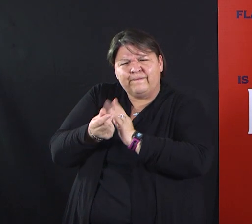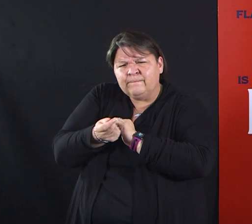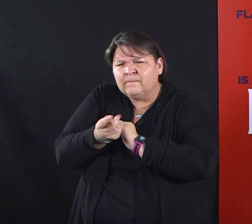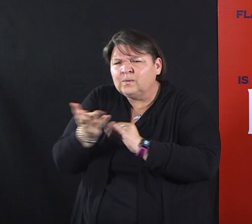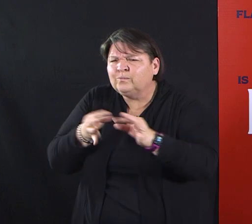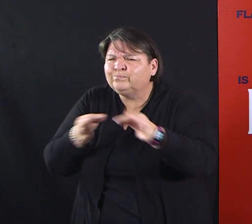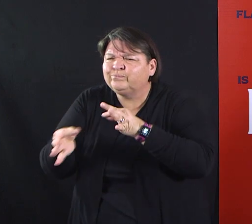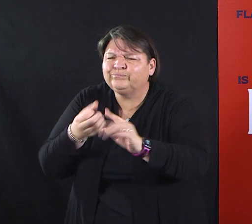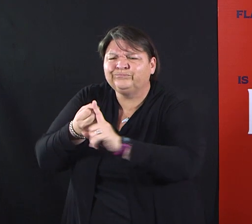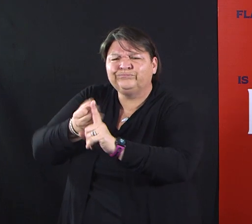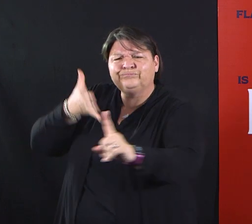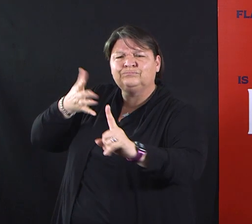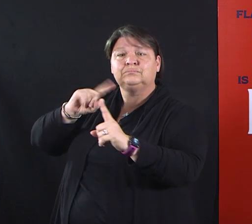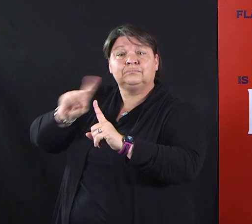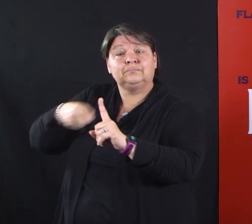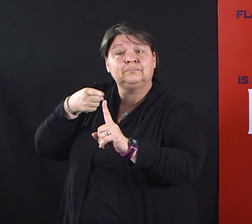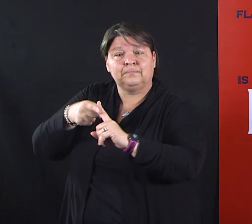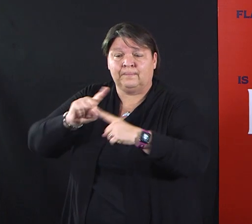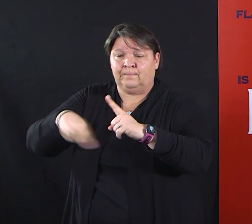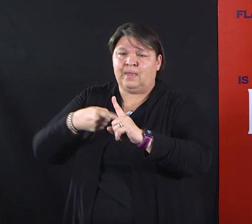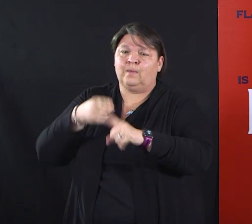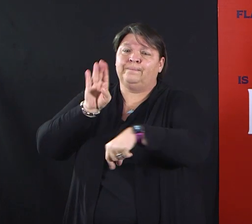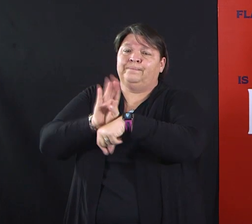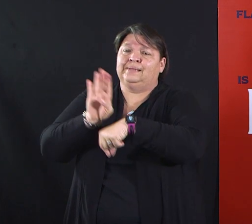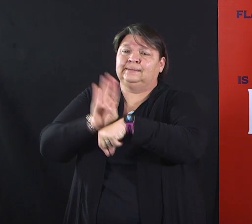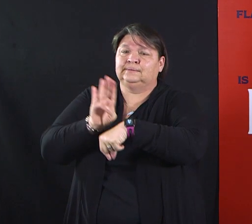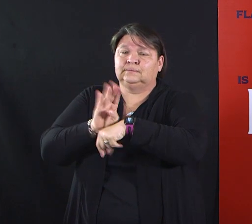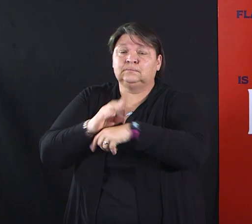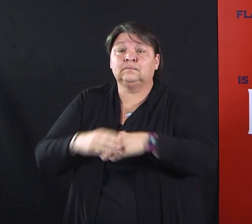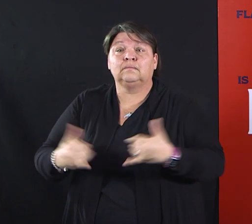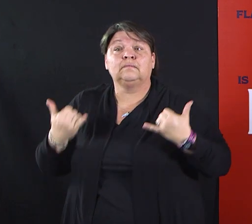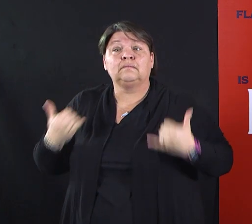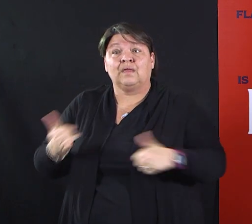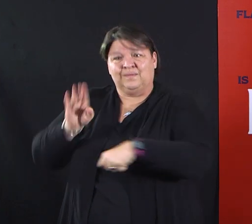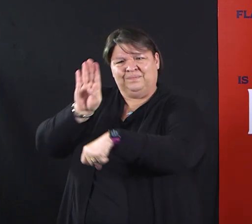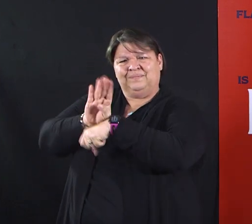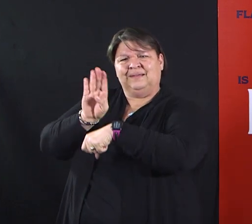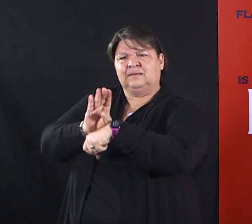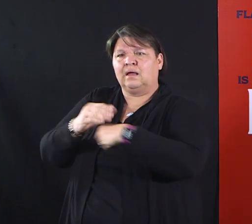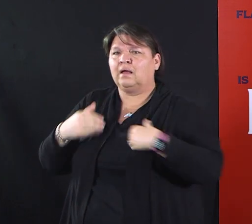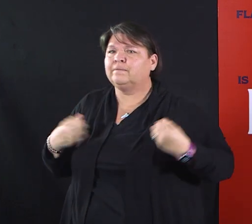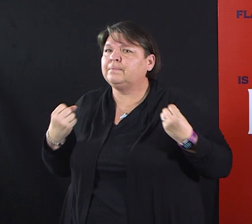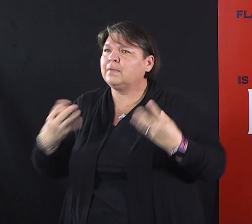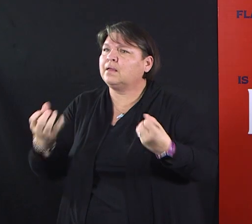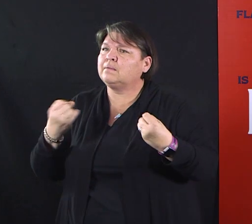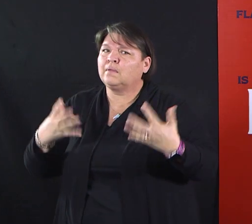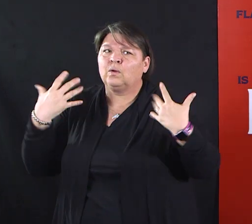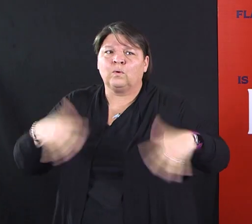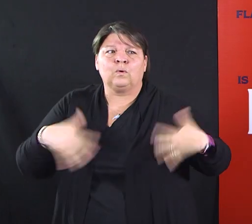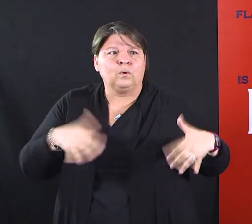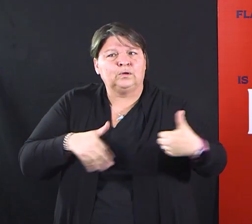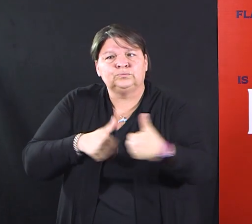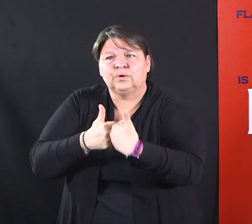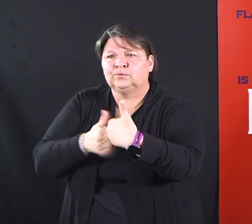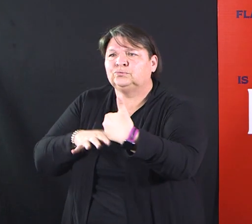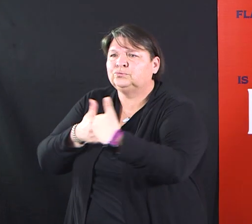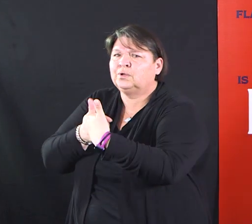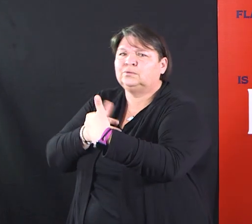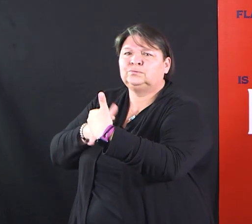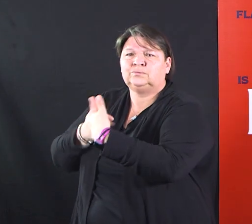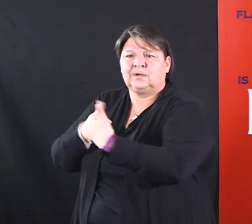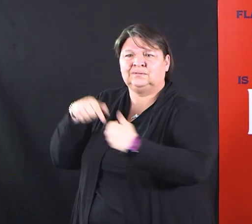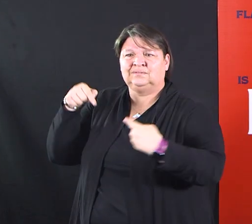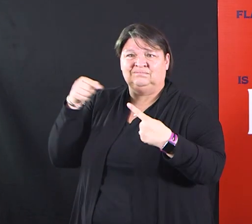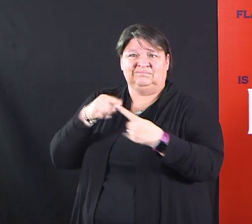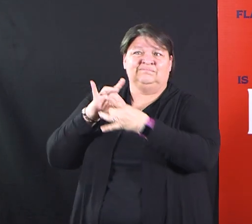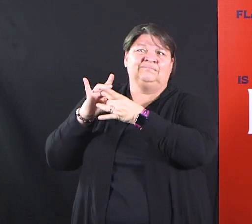assist our business community as they deal with the challenges from the COVID-19 epidemic. We realize that this is an extremely challenging